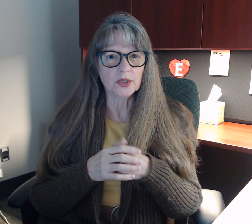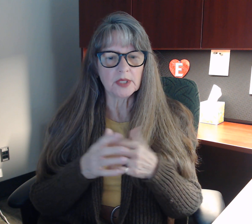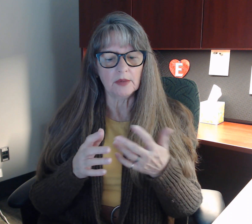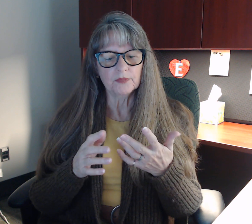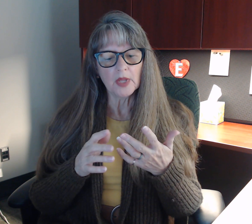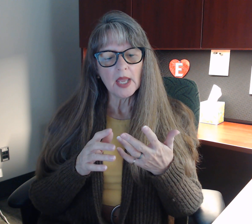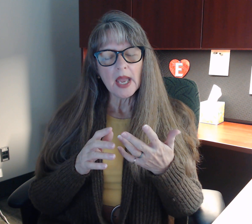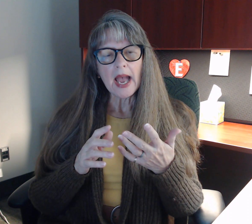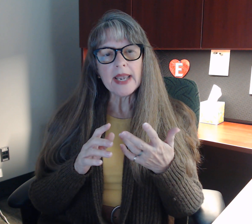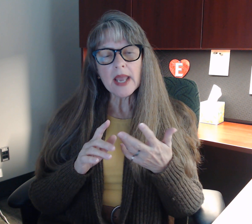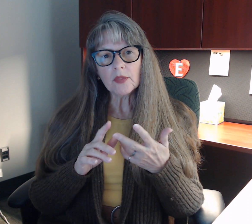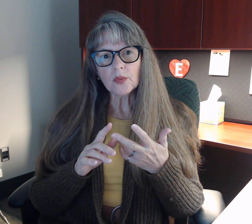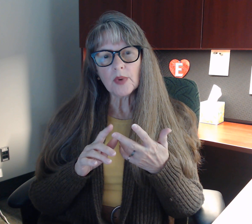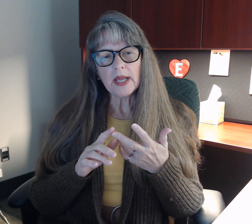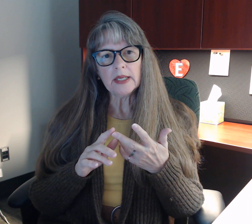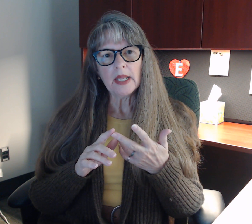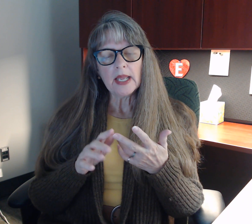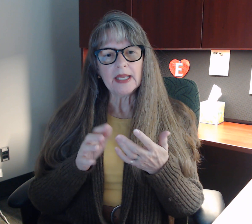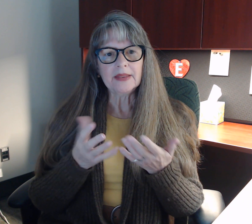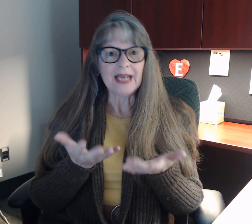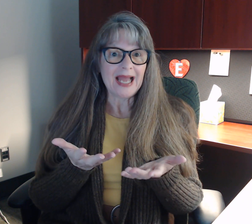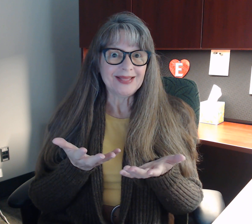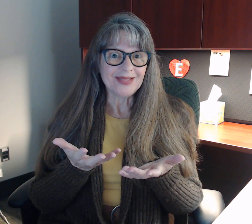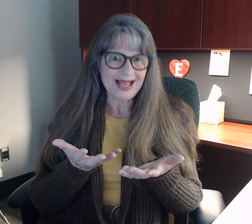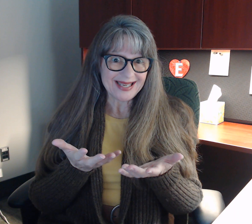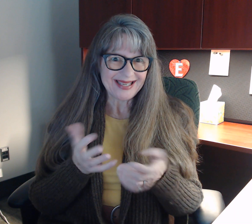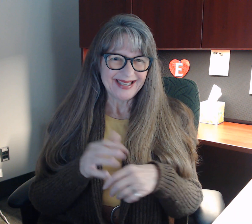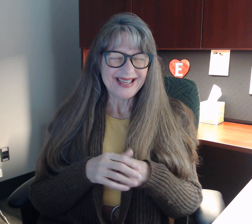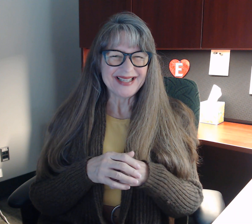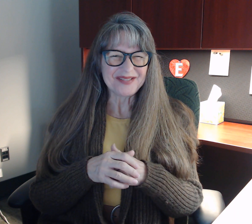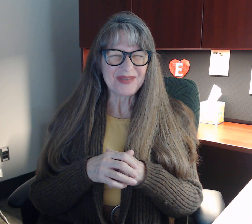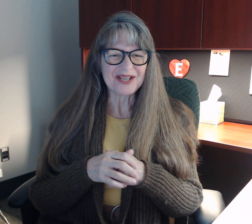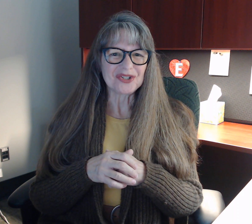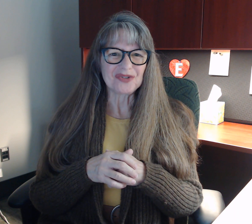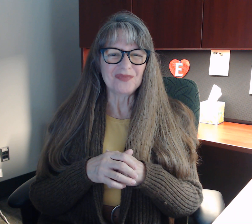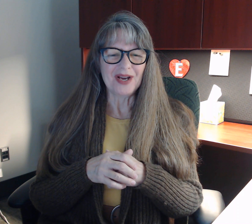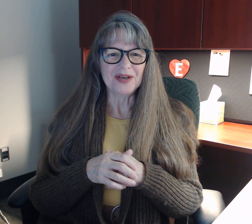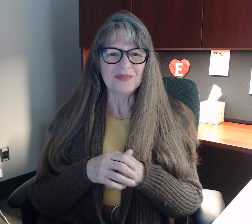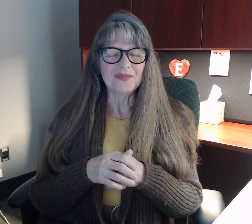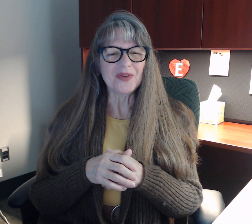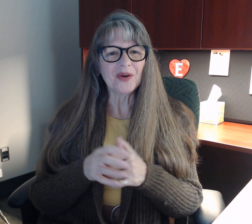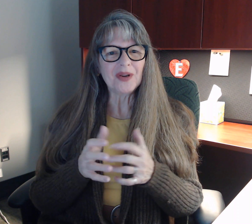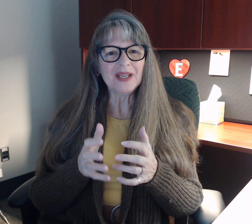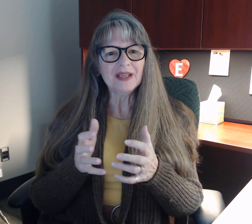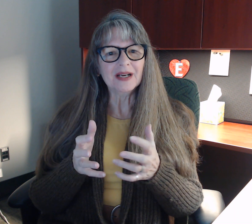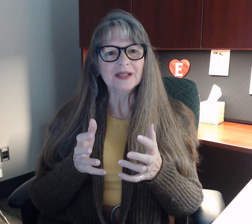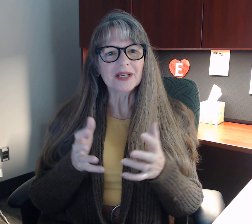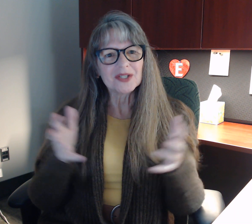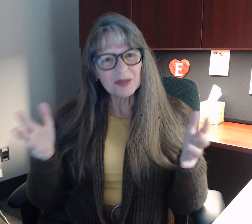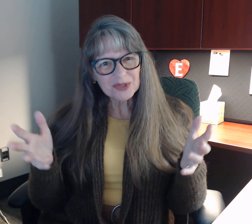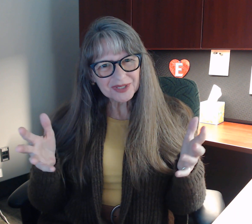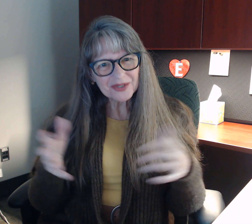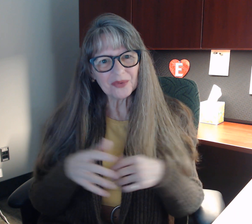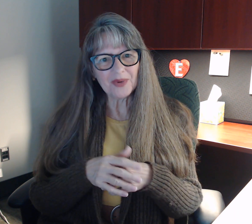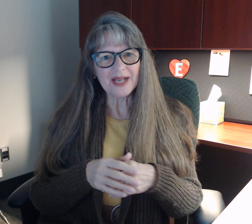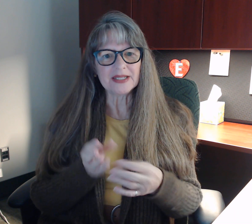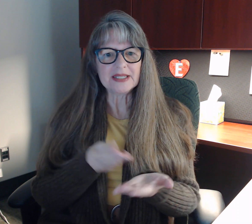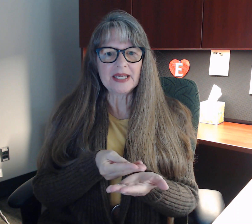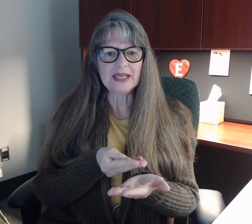sale. Another one that I like it because it's very conceptually correct. It's like, here's